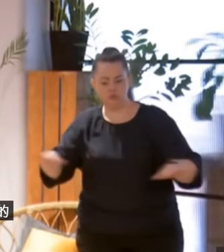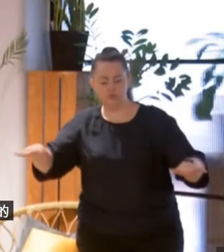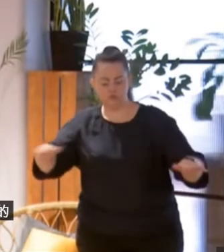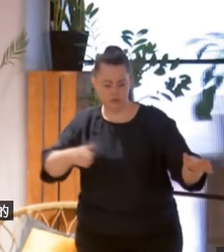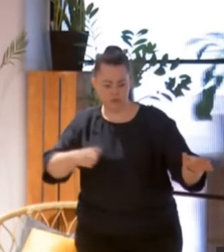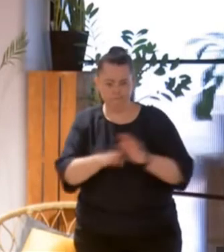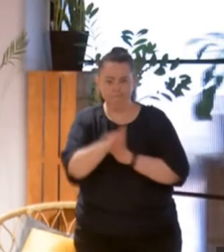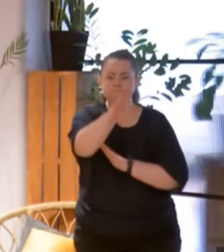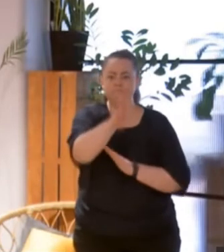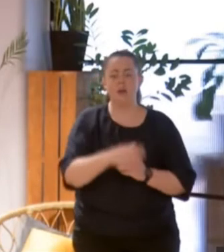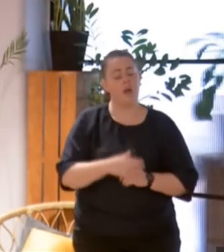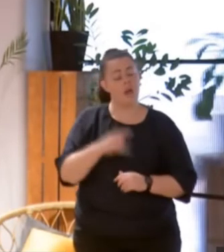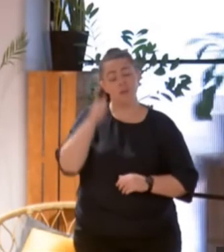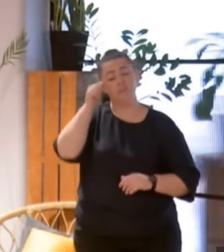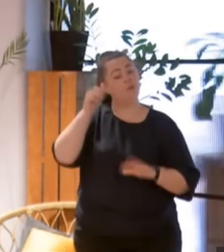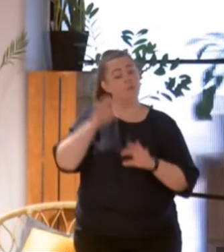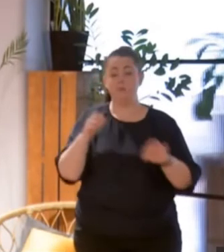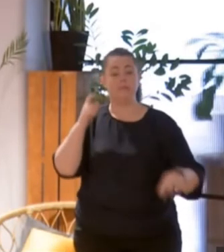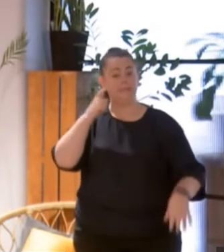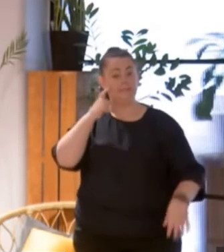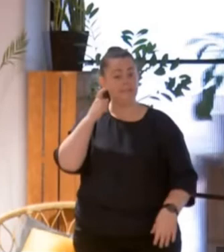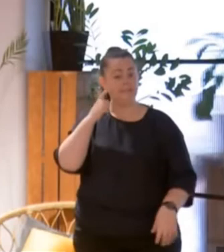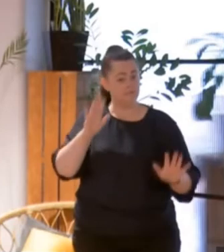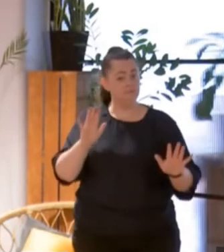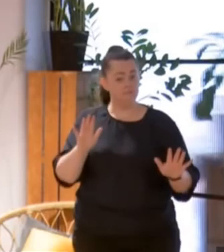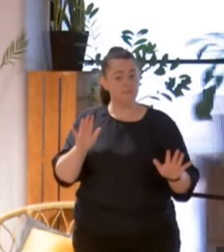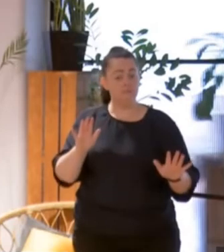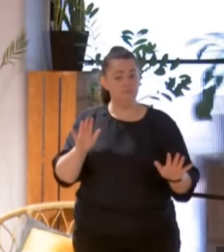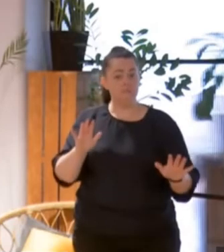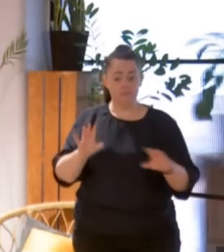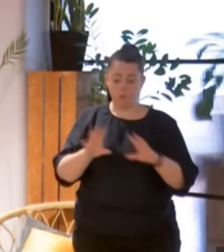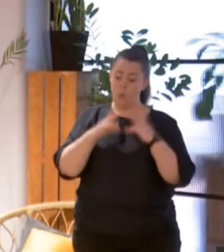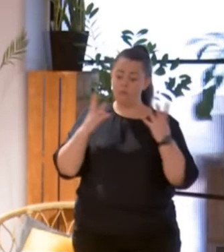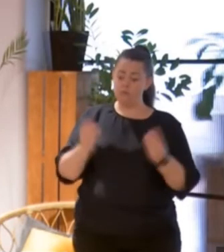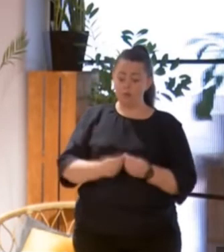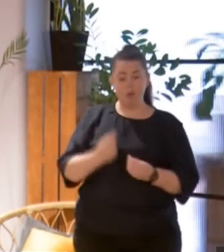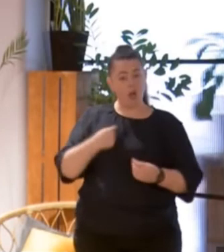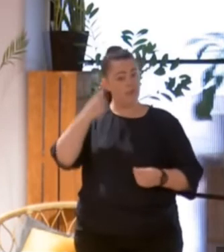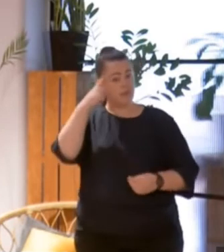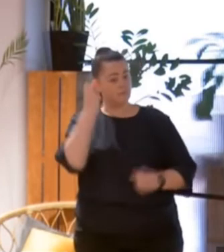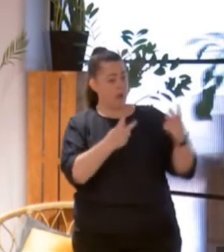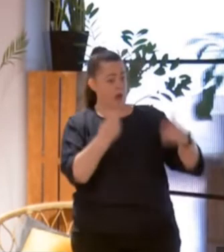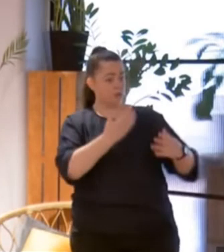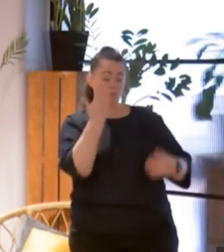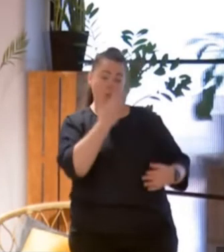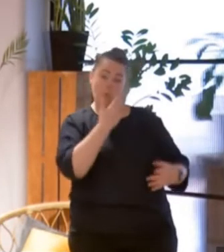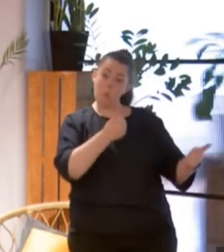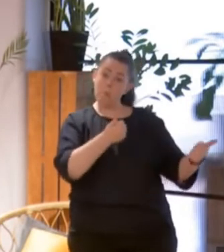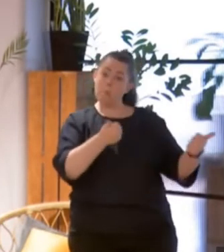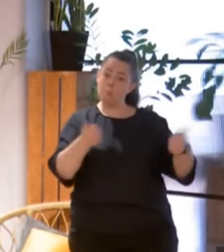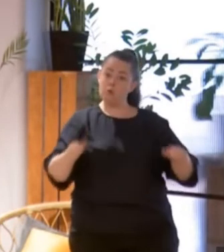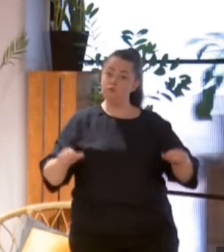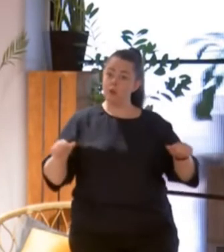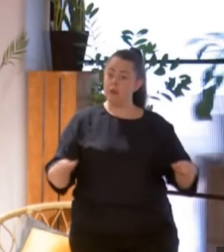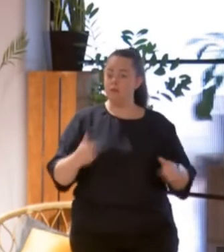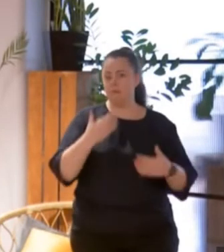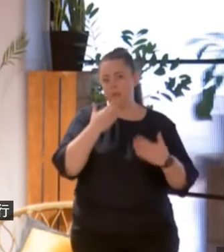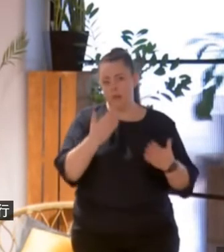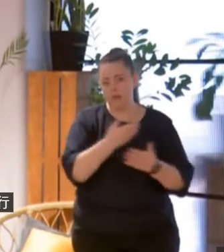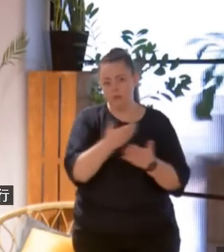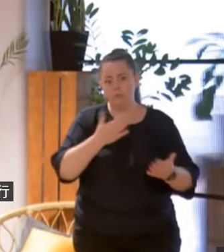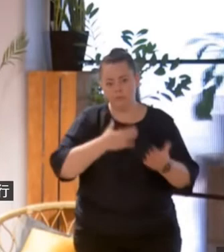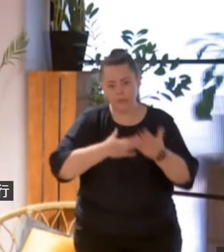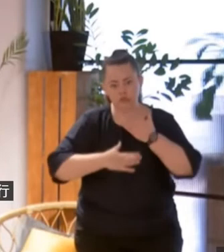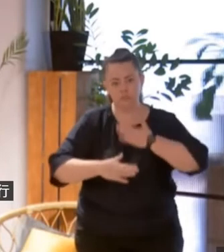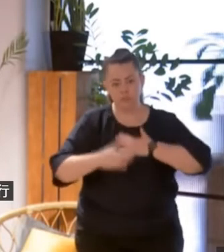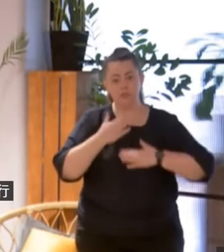easy, but in the main, it has gone incredibly well. And I want to thank parents for their patience, for continuing to